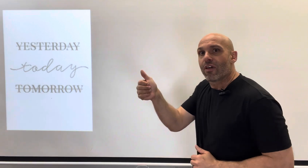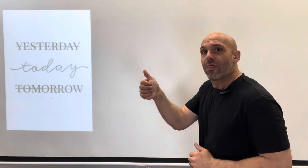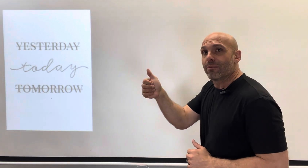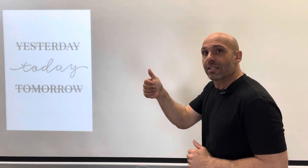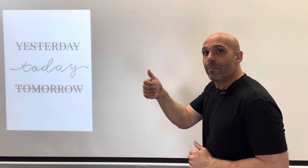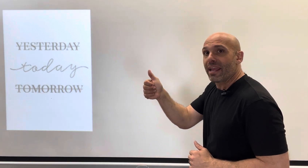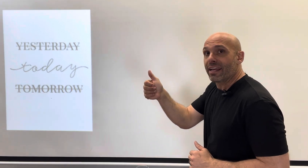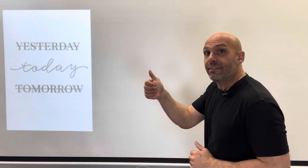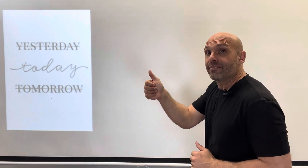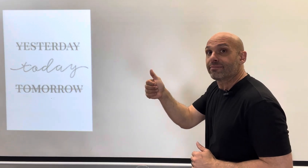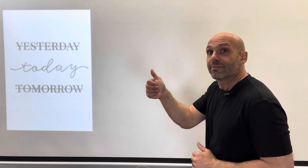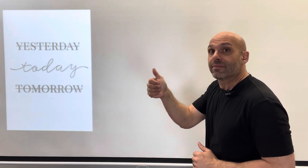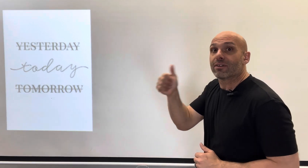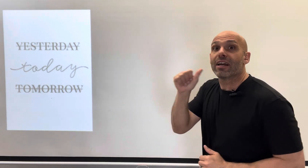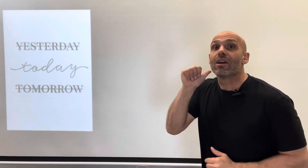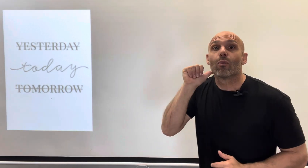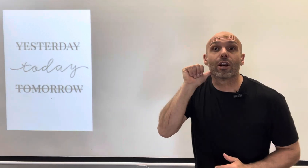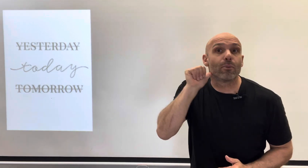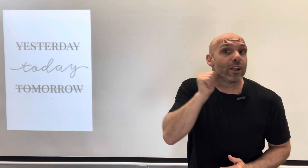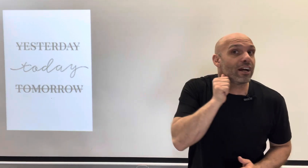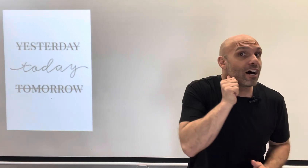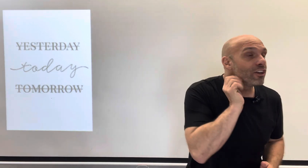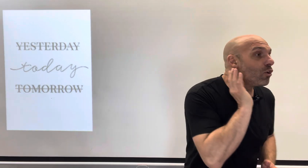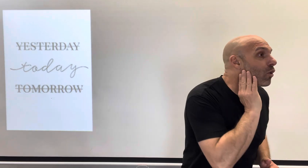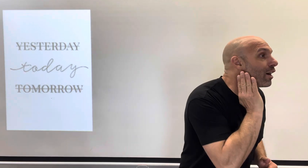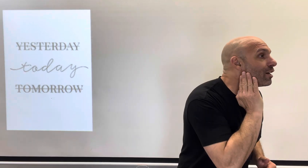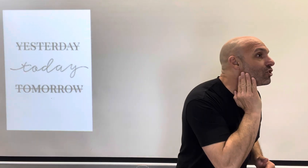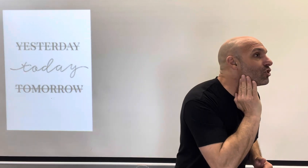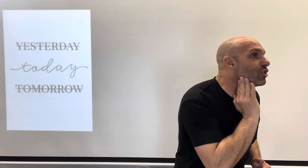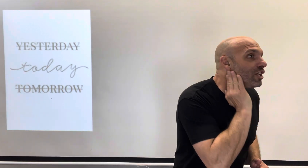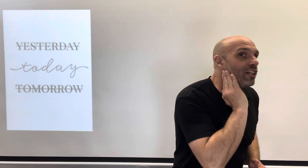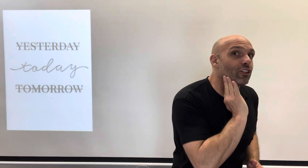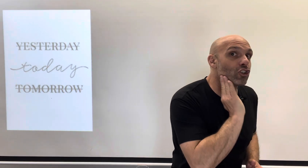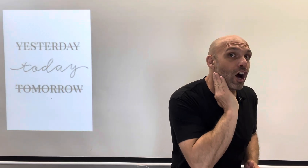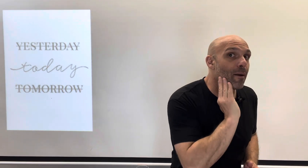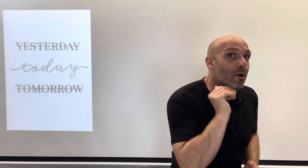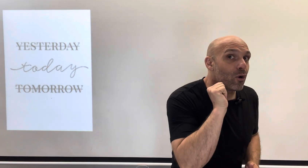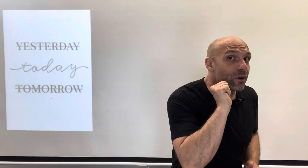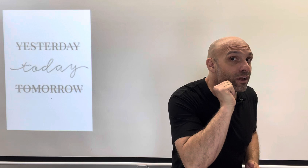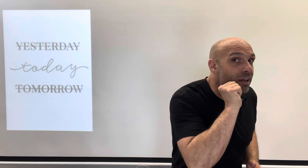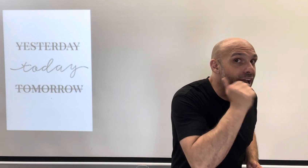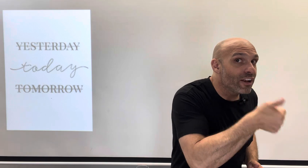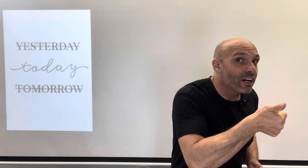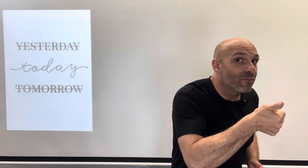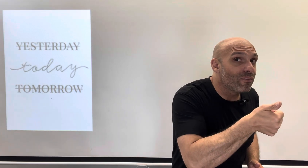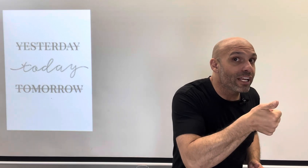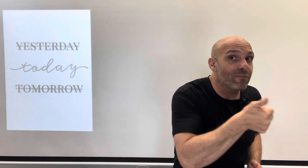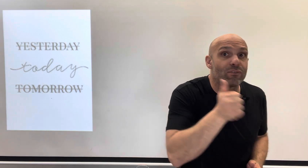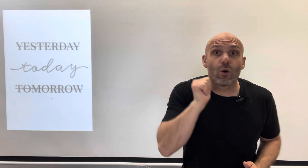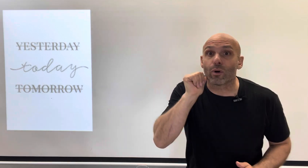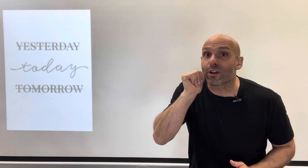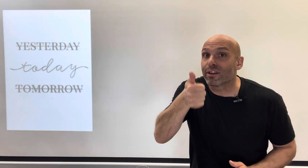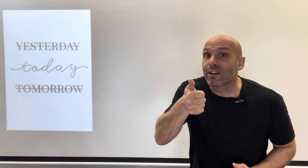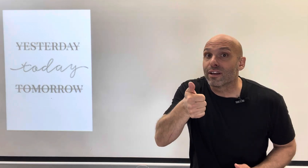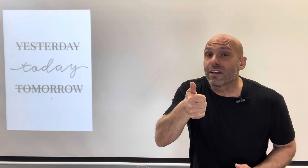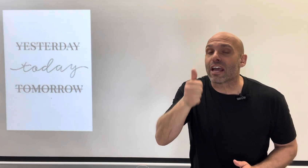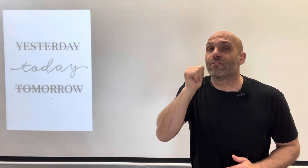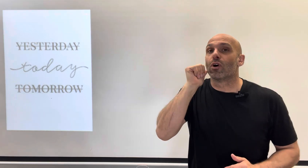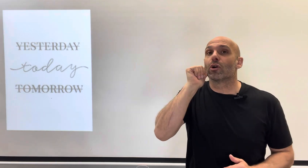thumbs up hand. All right, we're going to put it on your cheek, your jawbone, and you're going to flick it forward. And forward means